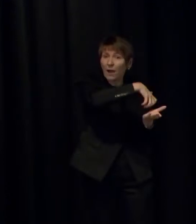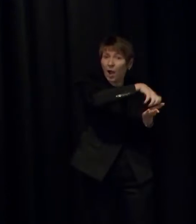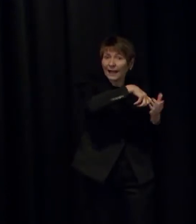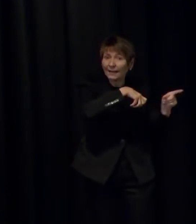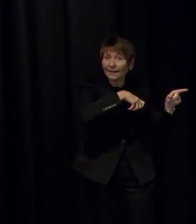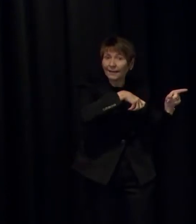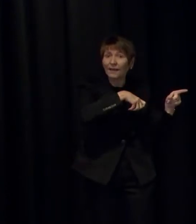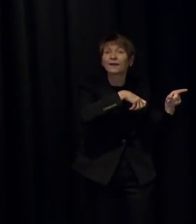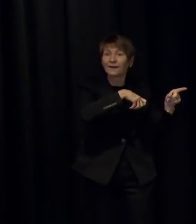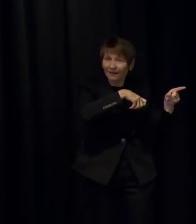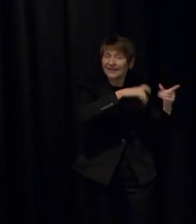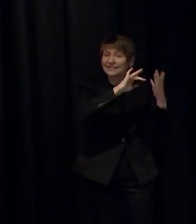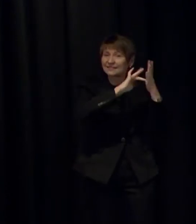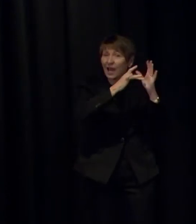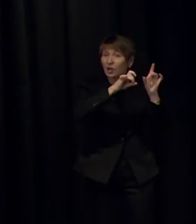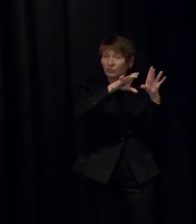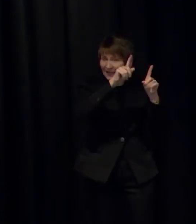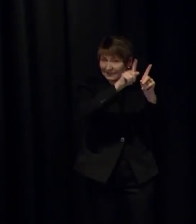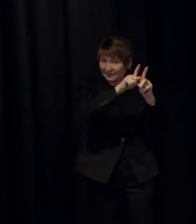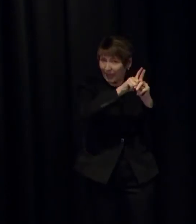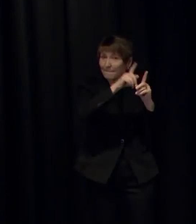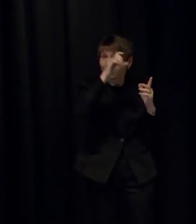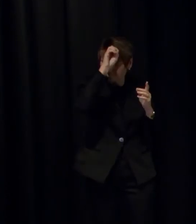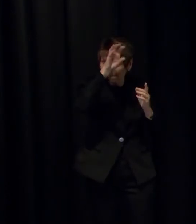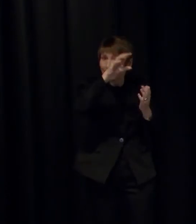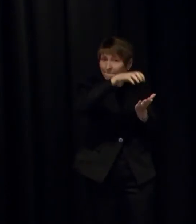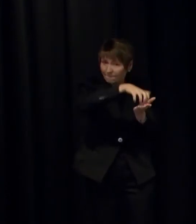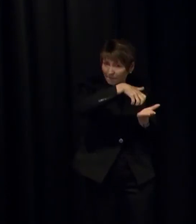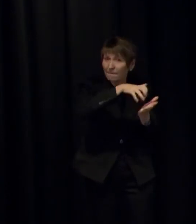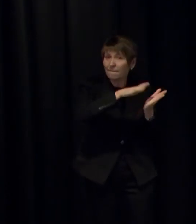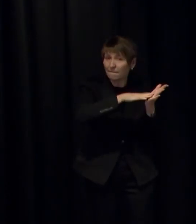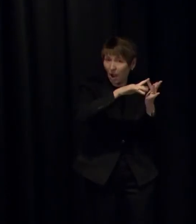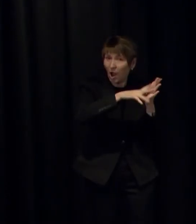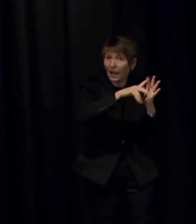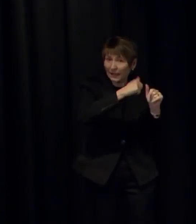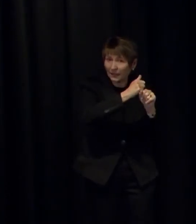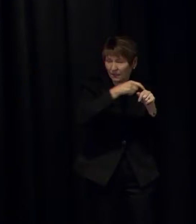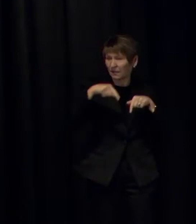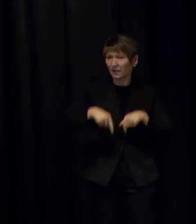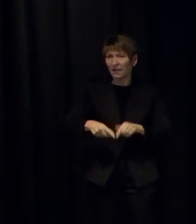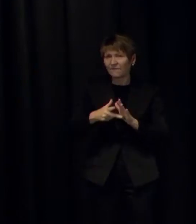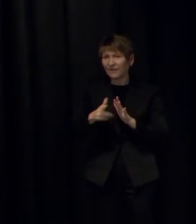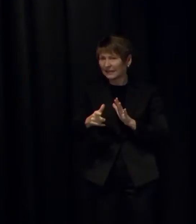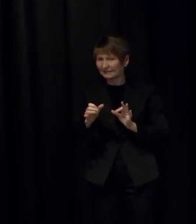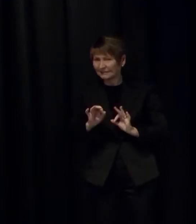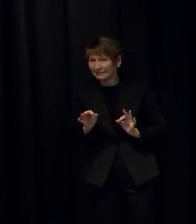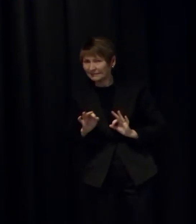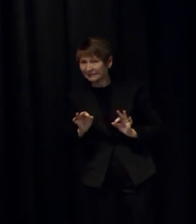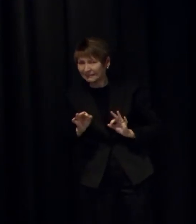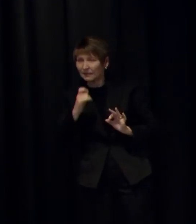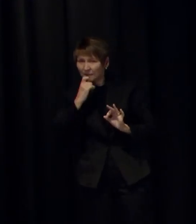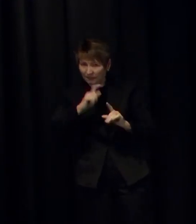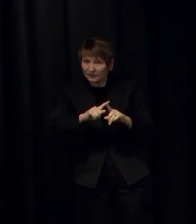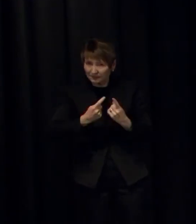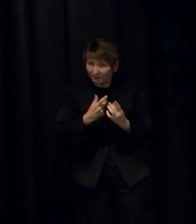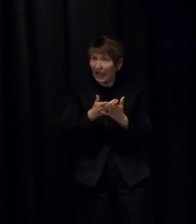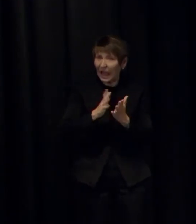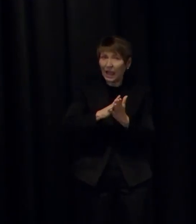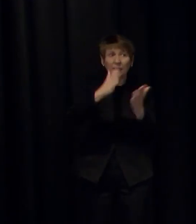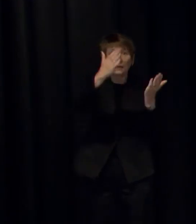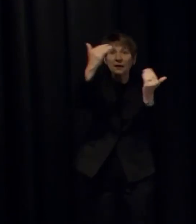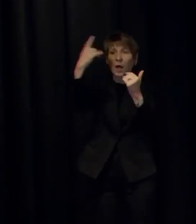issue, but all of these matters, I'd be confident that the Commonwealth Government will take into account all of